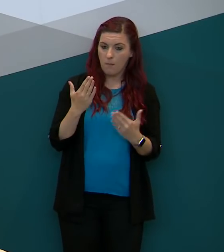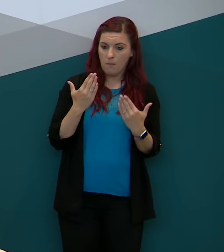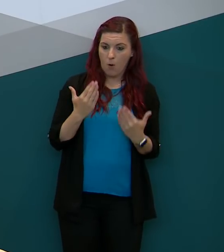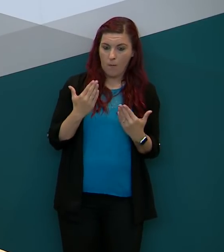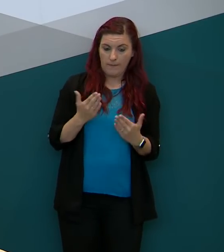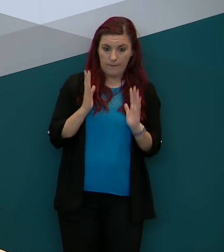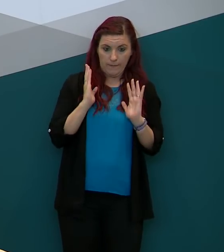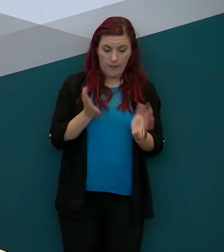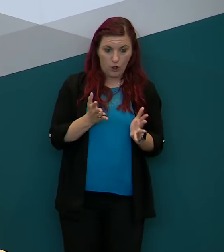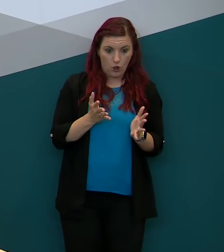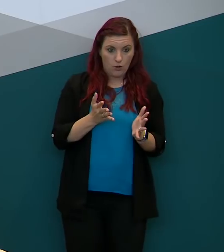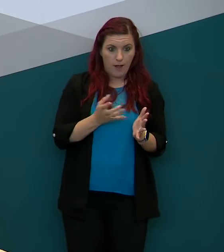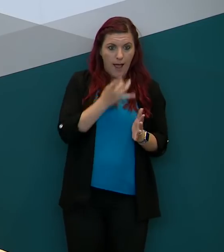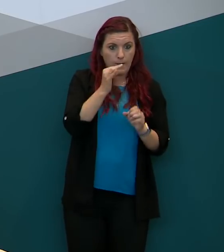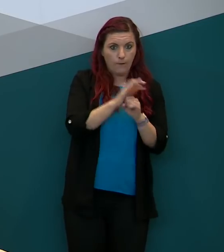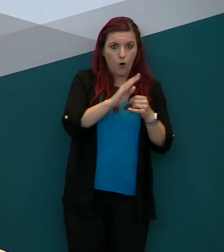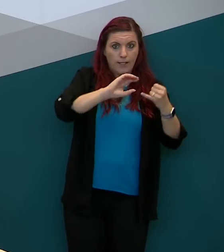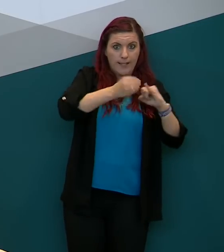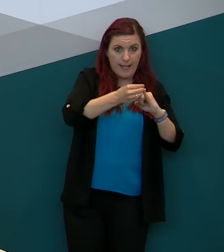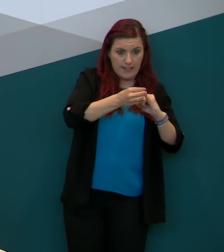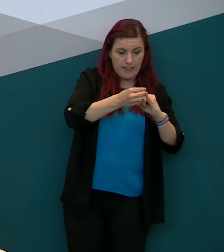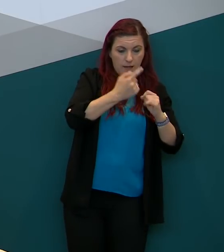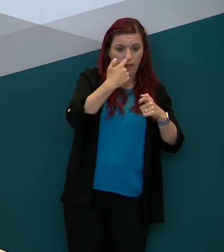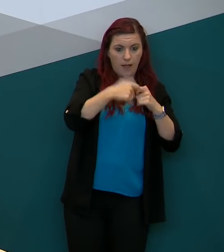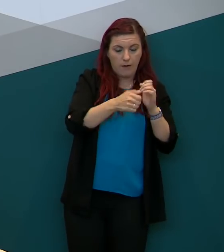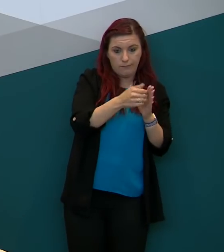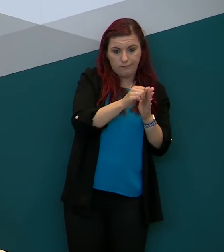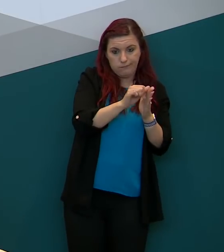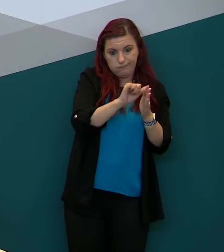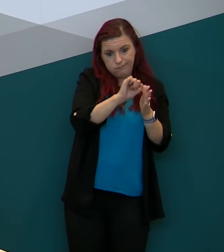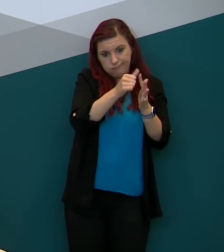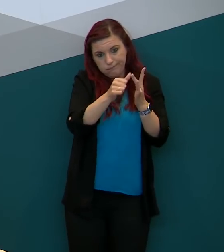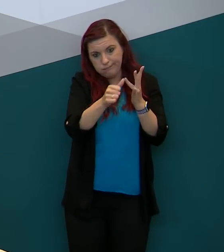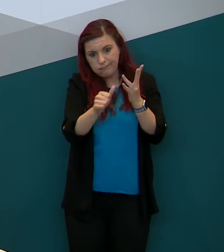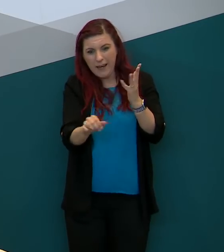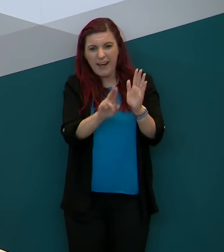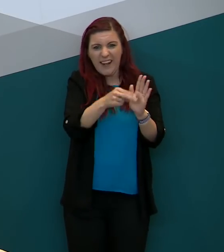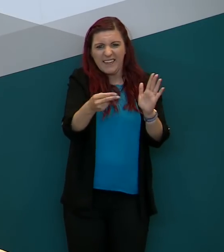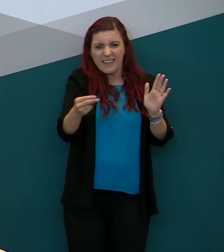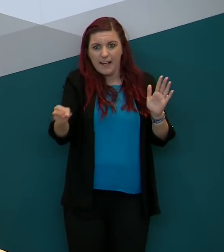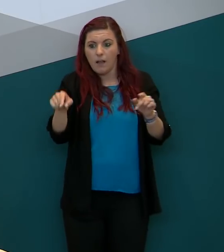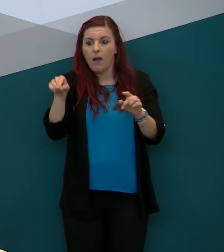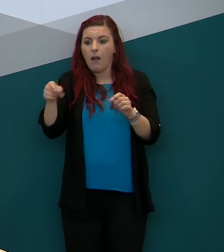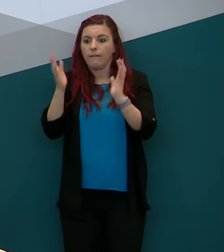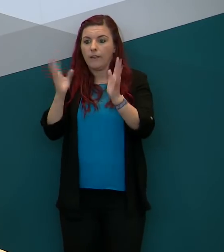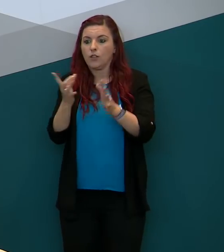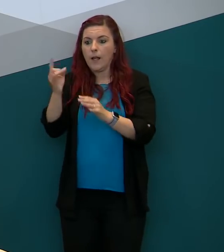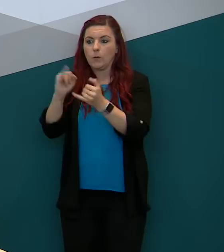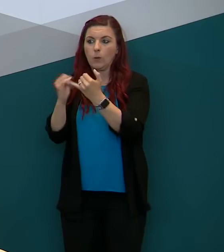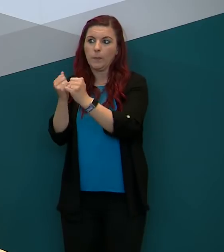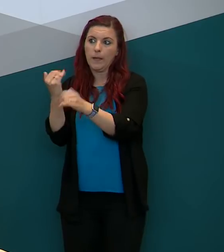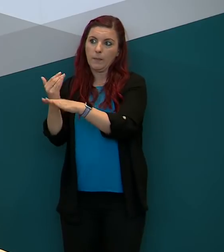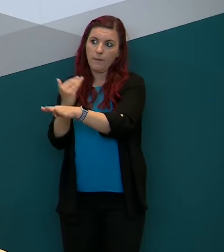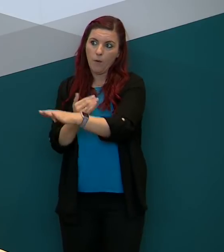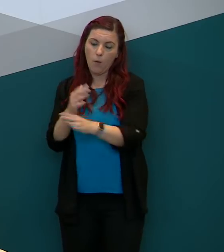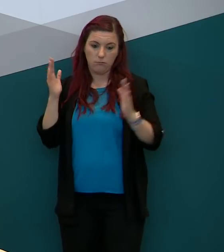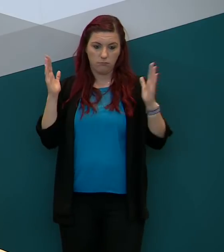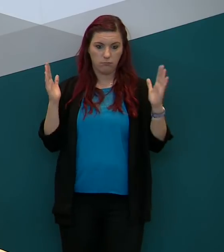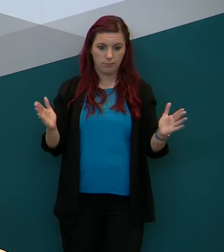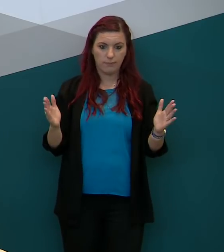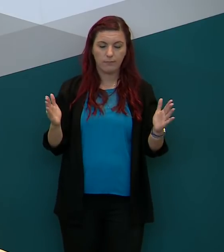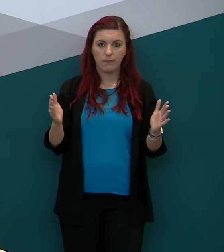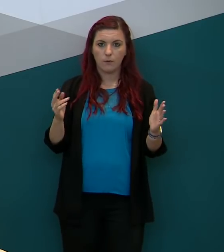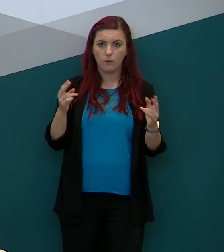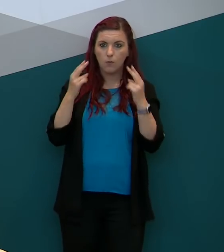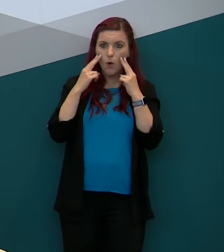ordered until the contact tracing is completed and triggered and completed, which is usually that day 5. The median time